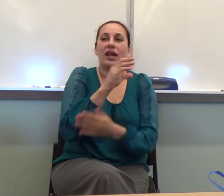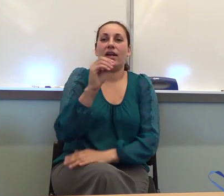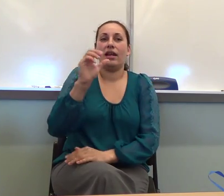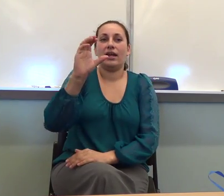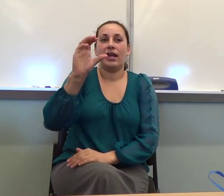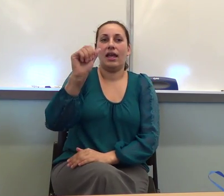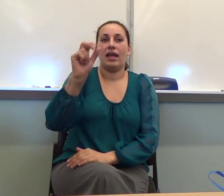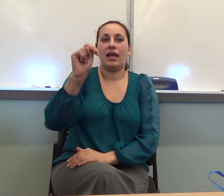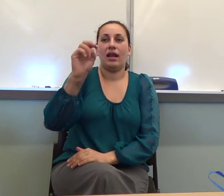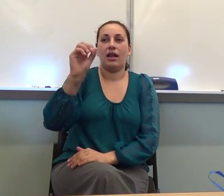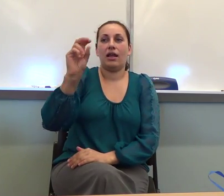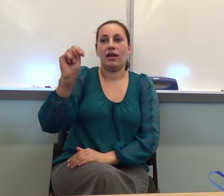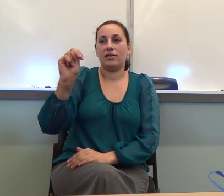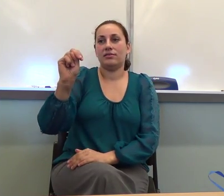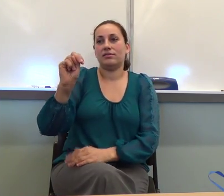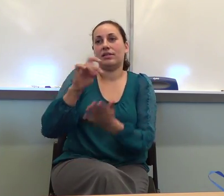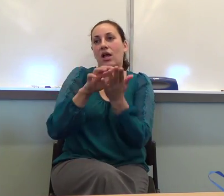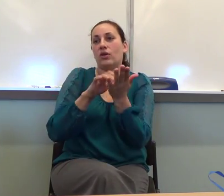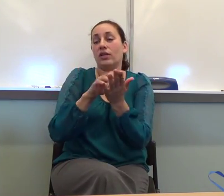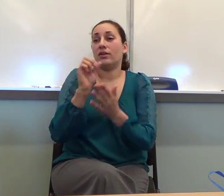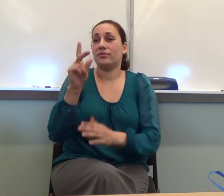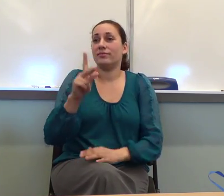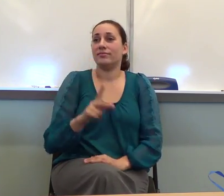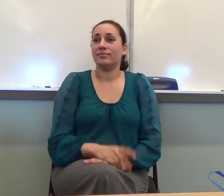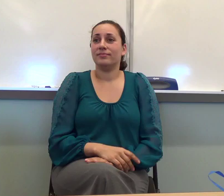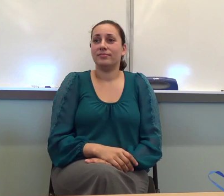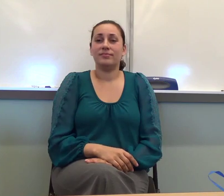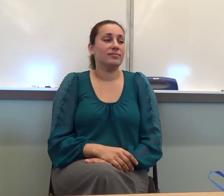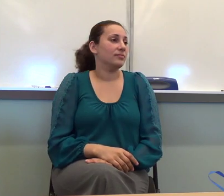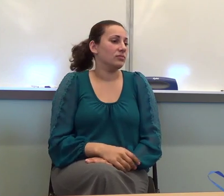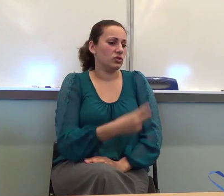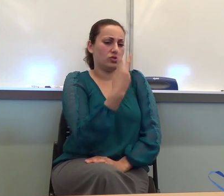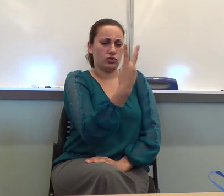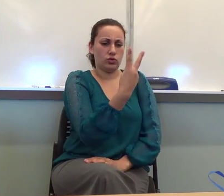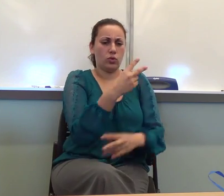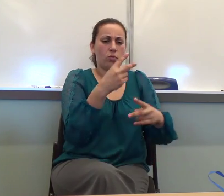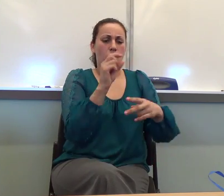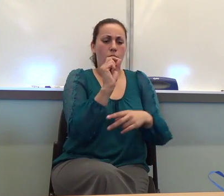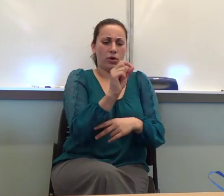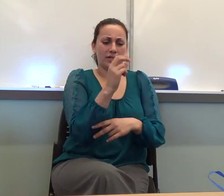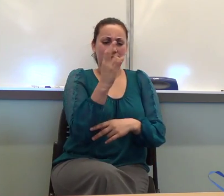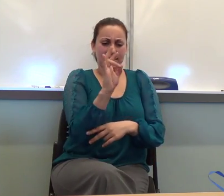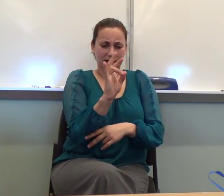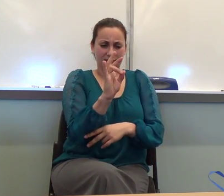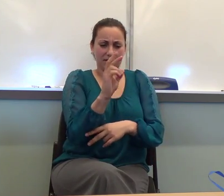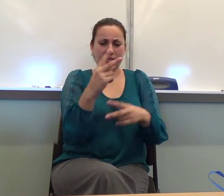forth. All right, let's see. 2.7 times 15.9.